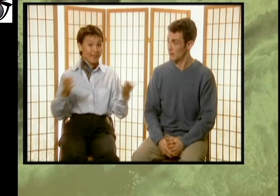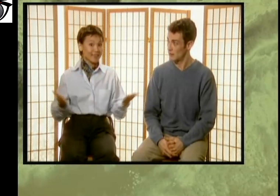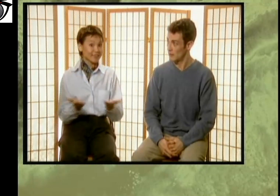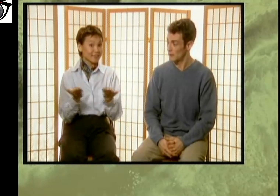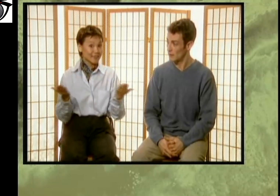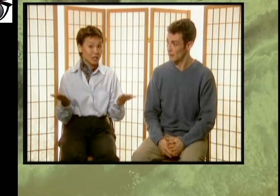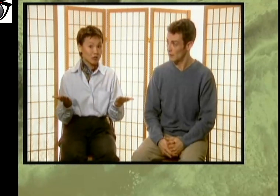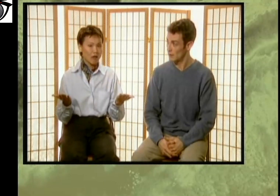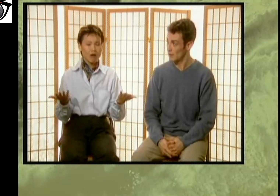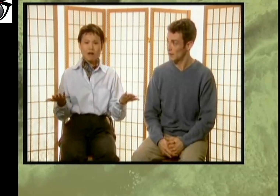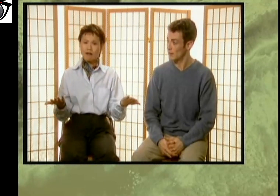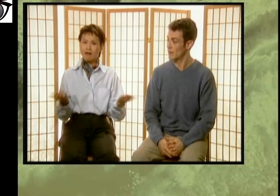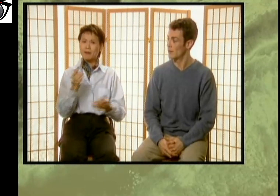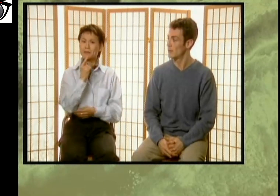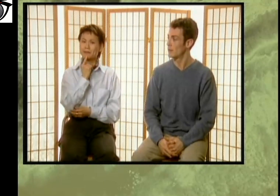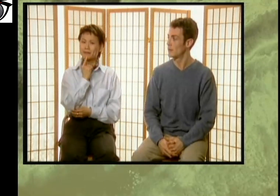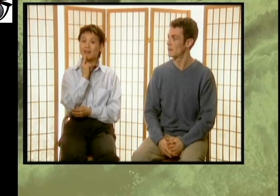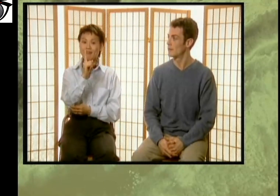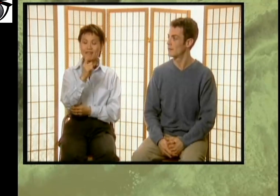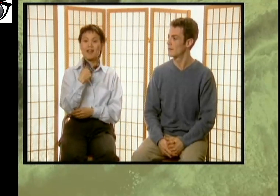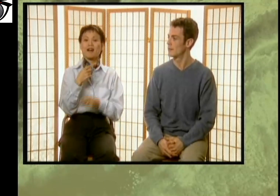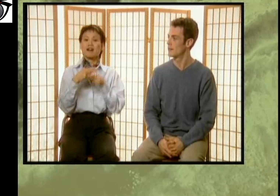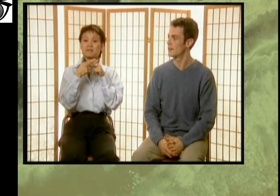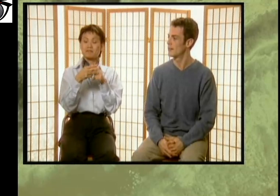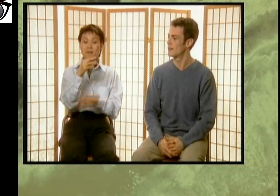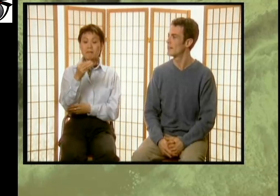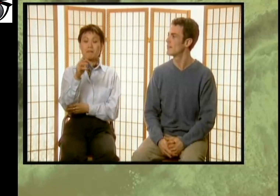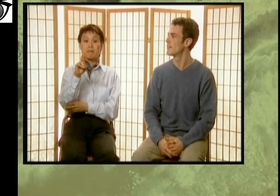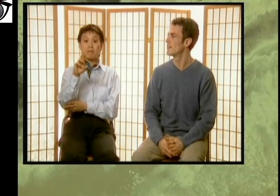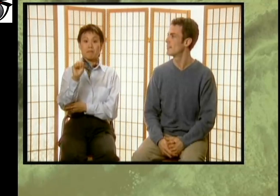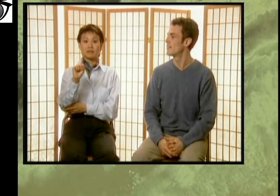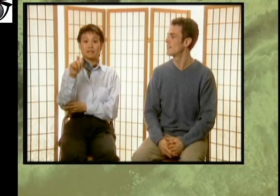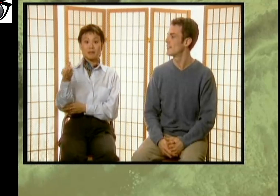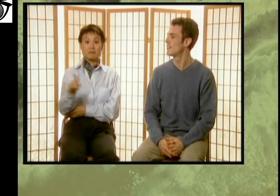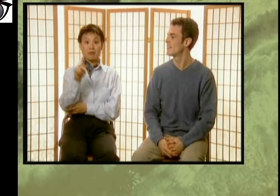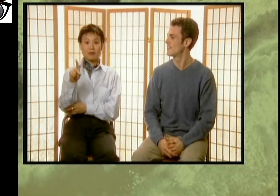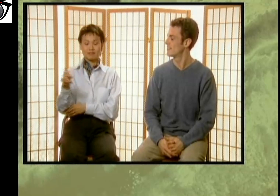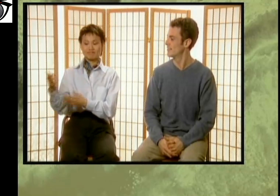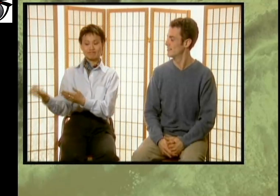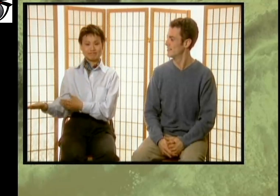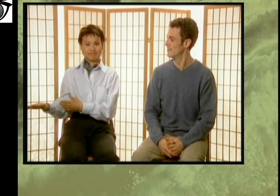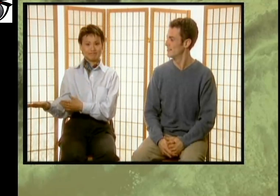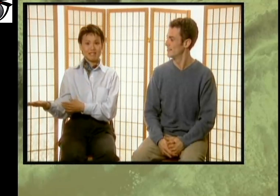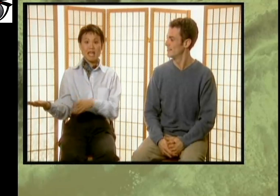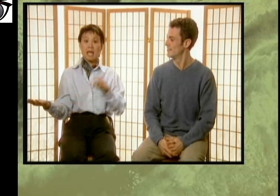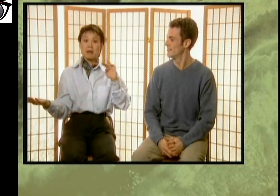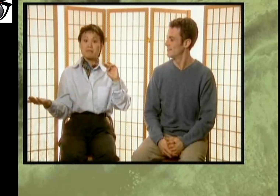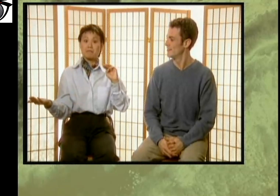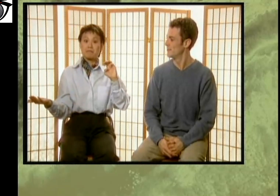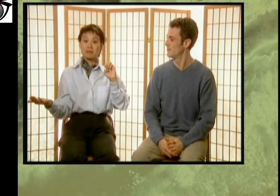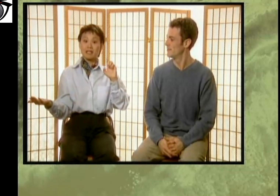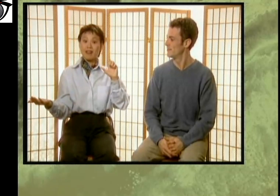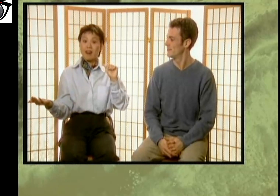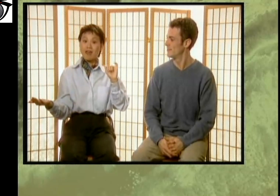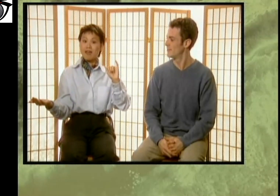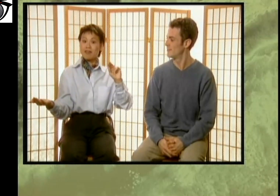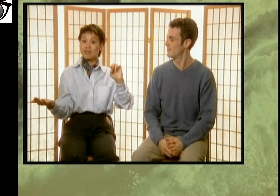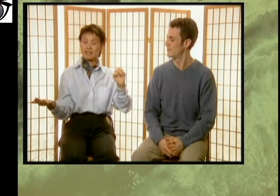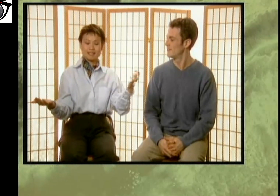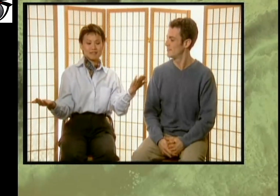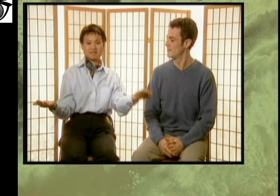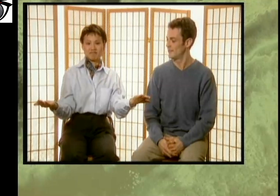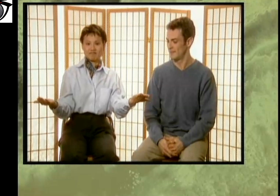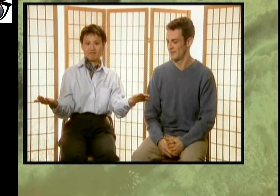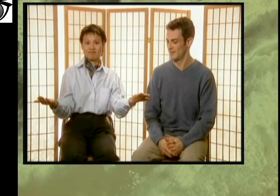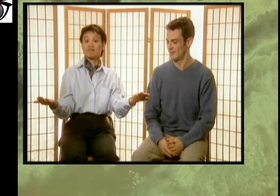Since neither of them are here, I can pretend they are here and set up a space for each of them in front of me,